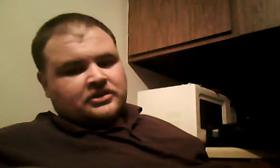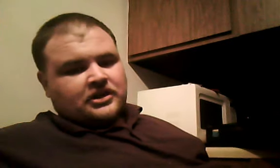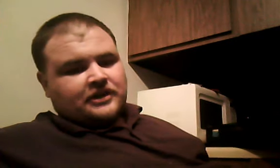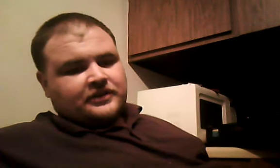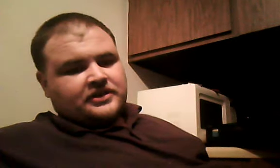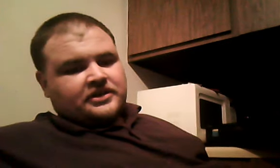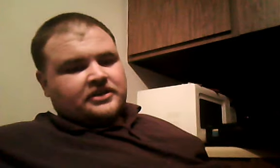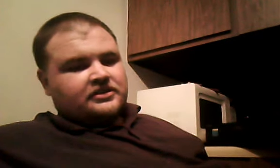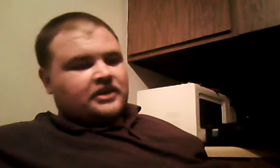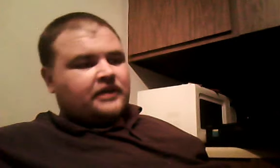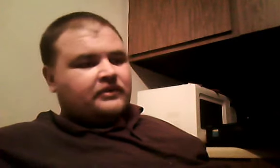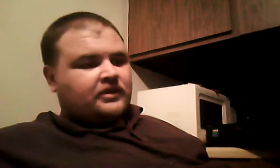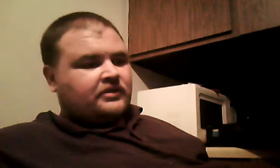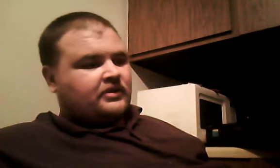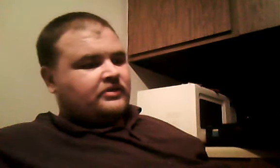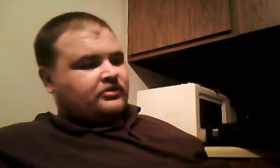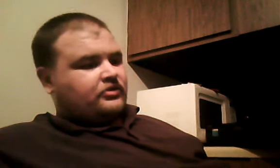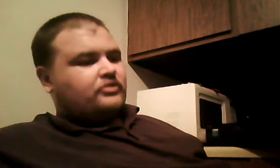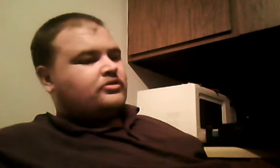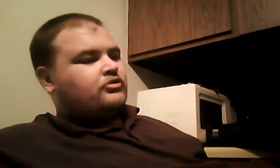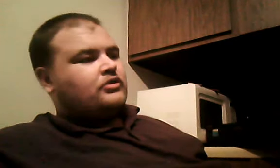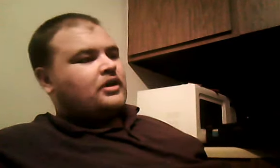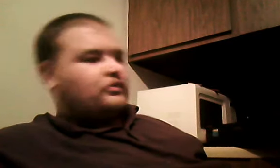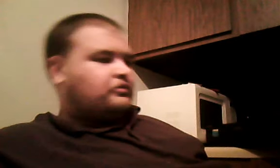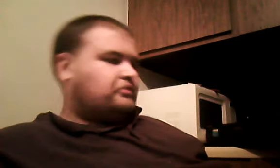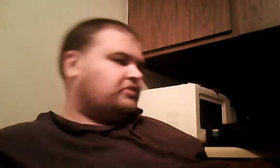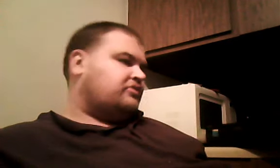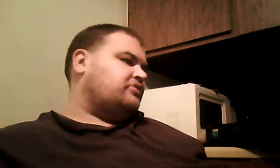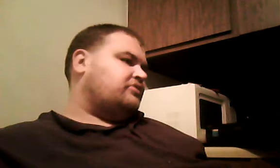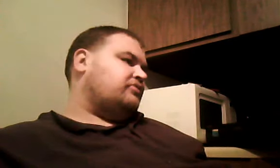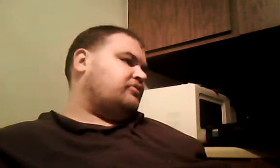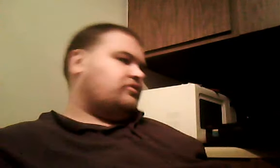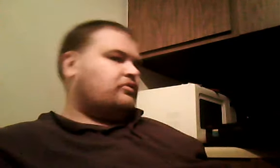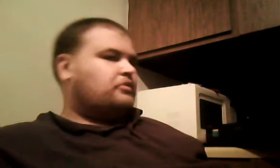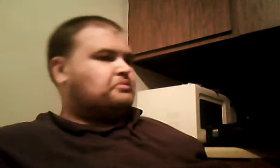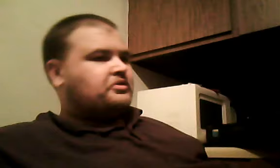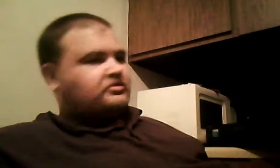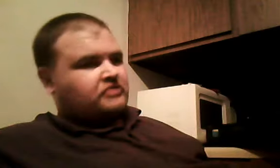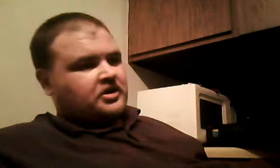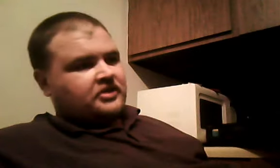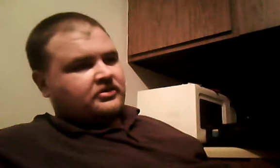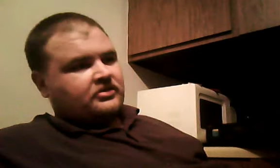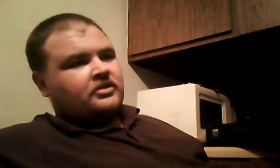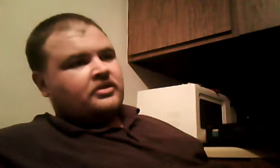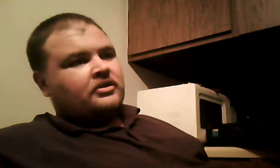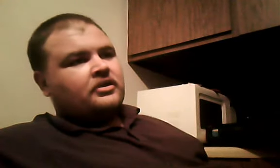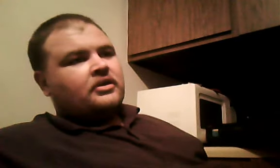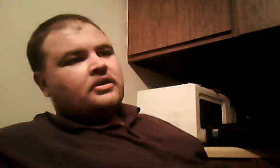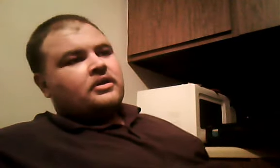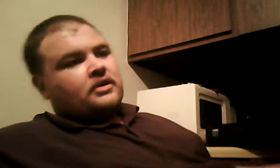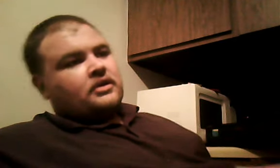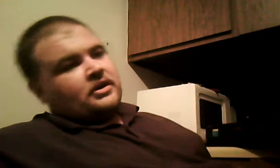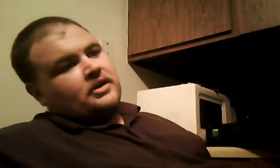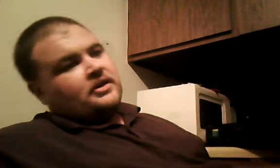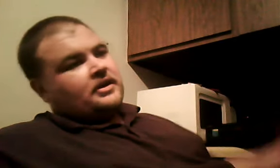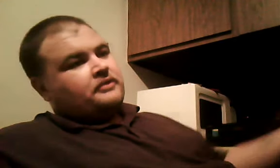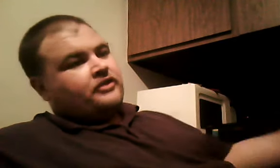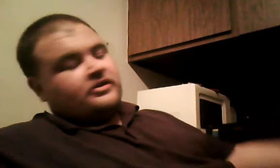I mean, he claims, he says, you're screwing around with Brooke's, one of Brooke's friends. And, uh, vice